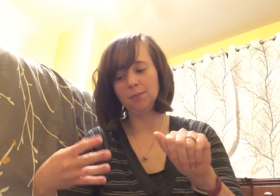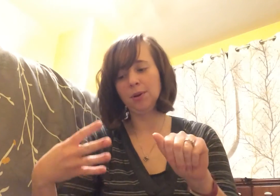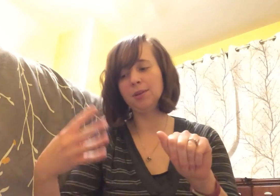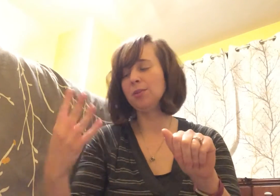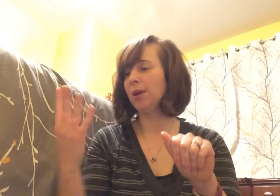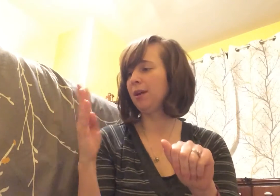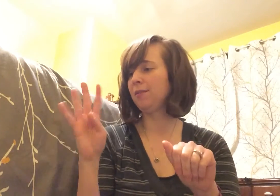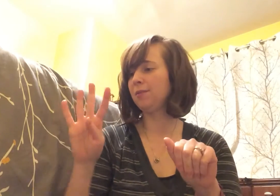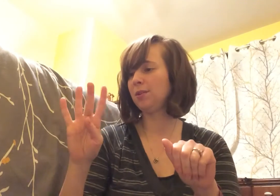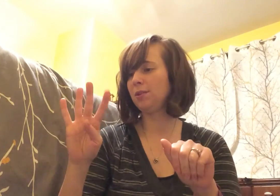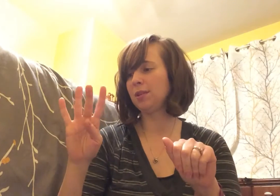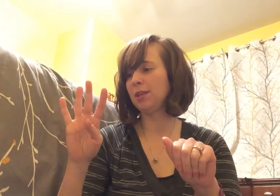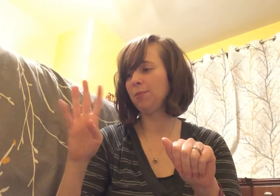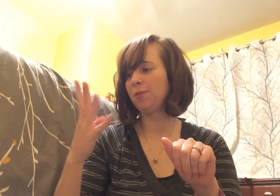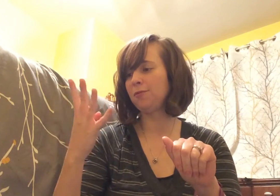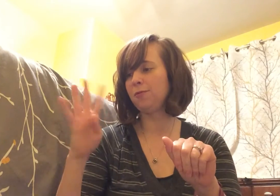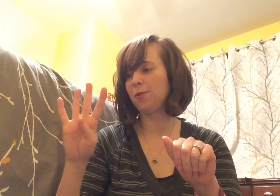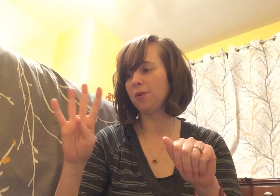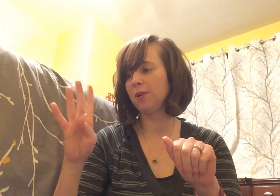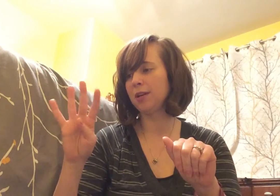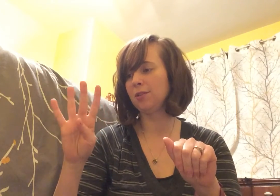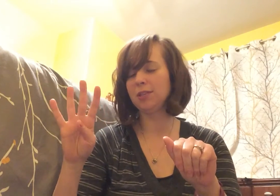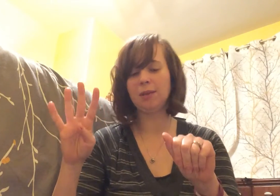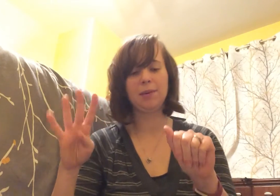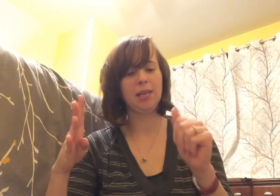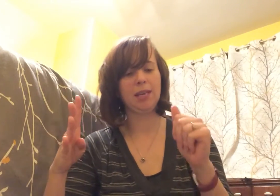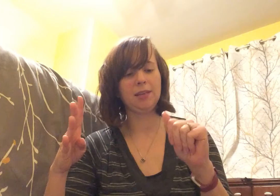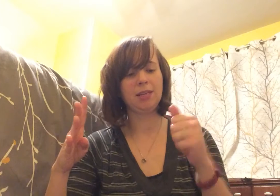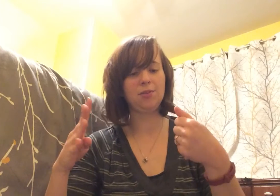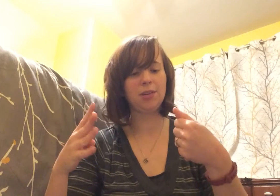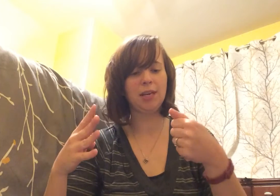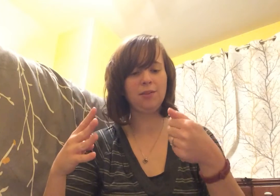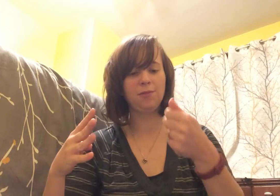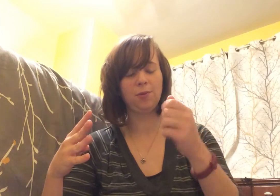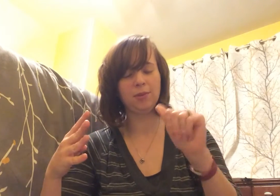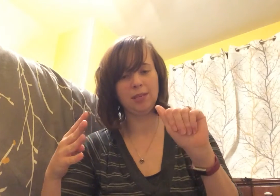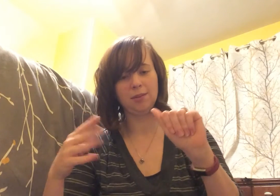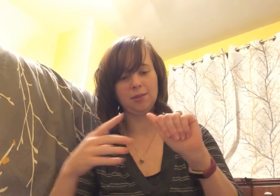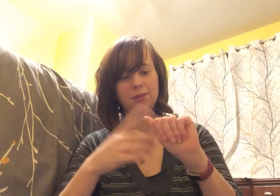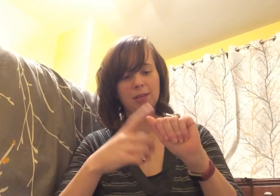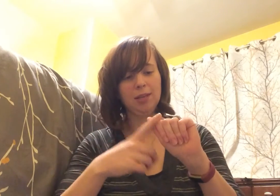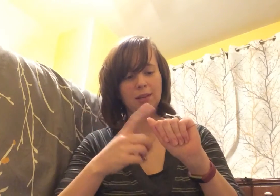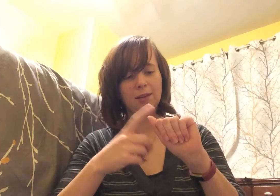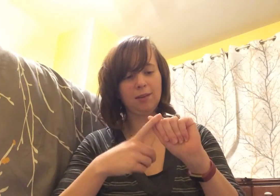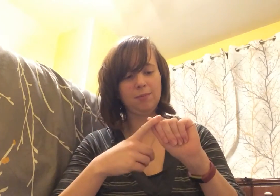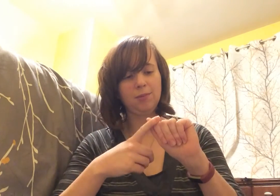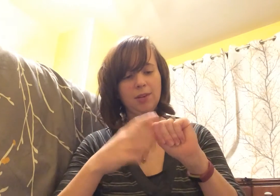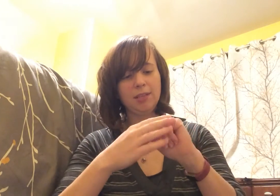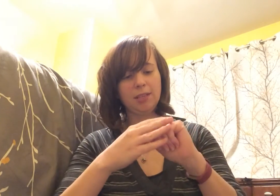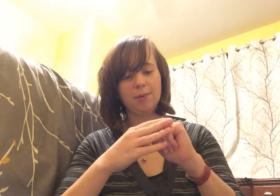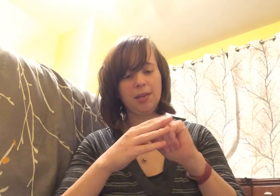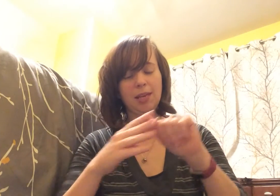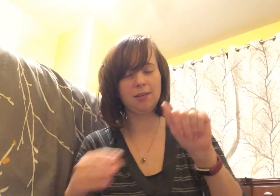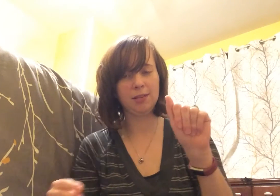where you have the number 4 on your dominant hand, and you're kind of holding your non-dominant hand in an